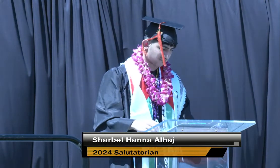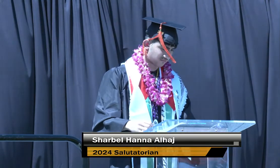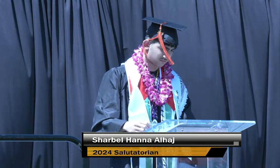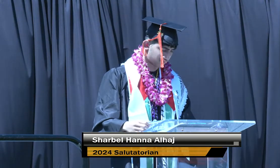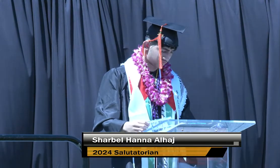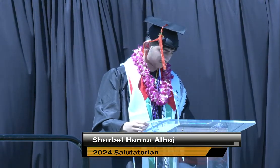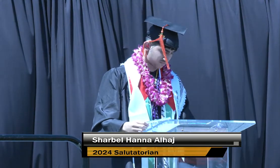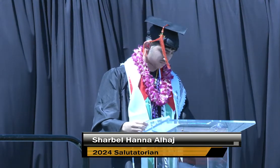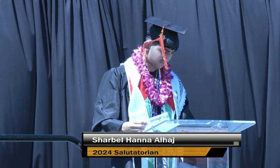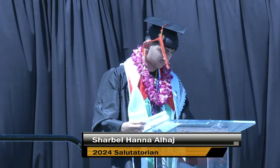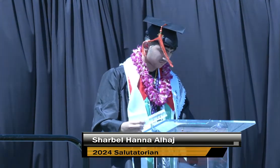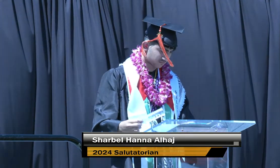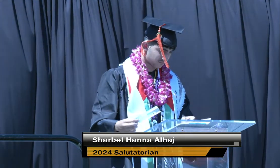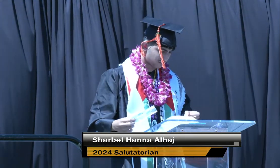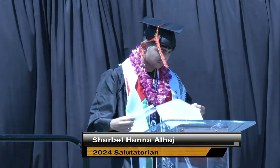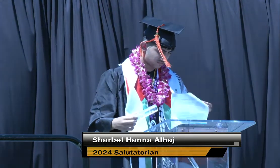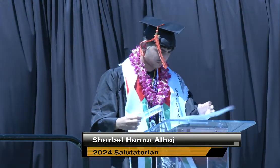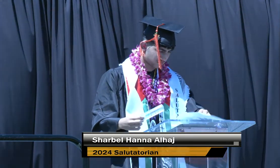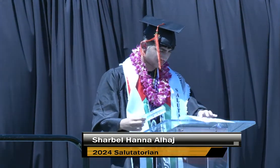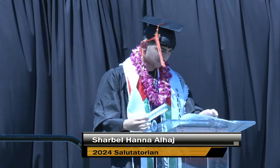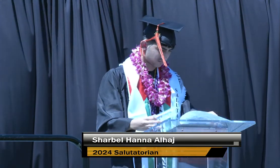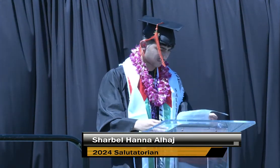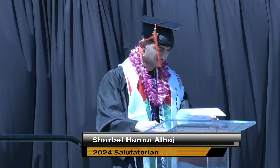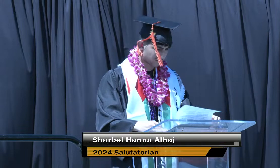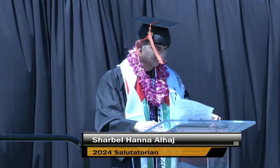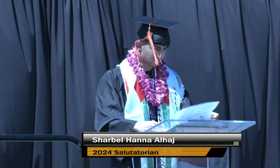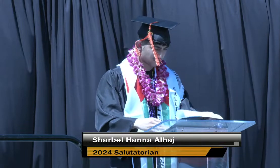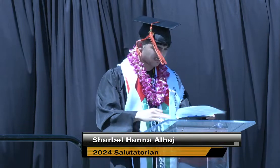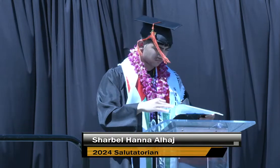We agreed to continue and hold fast.